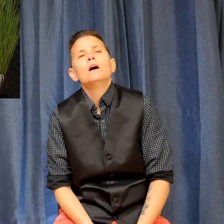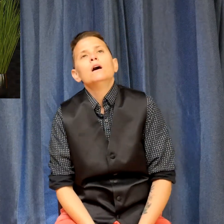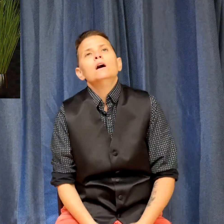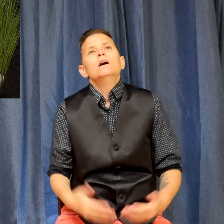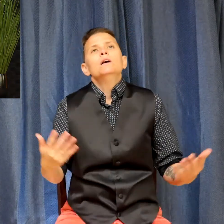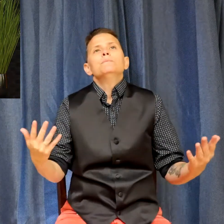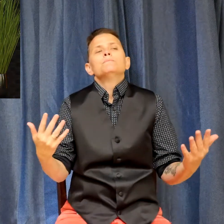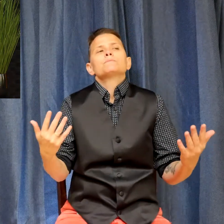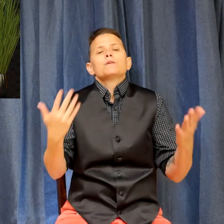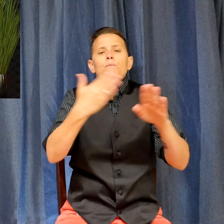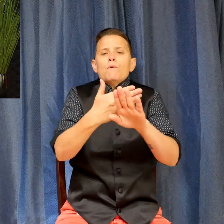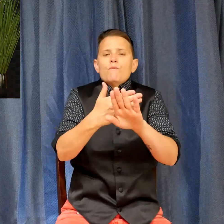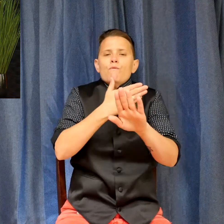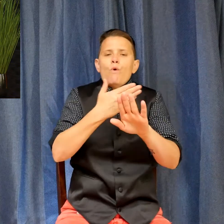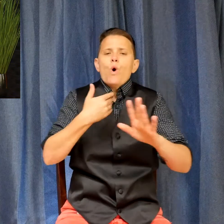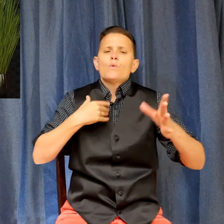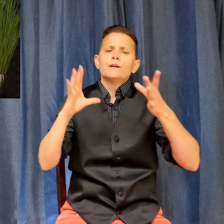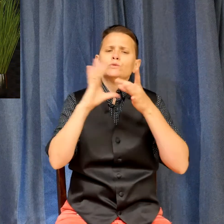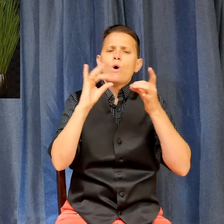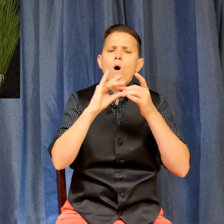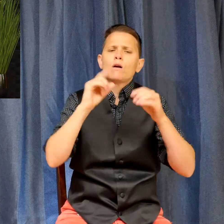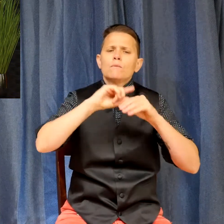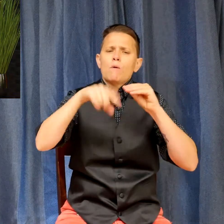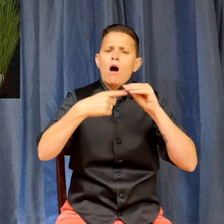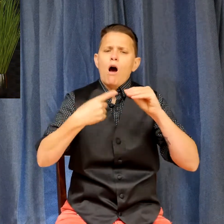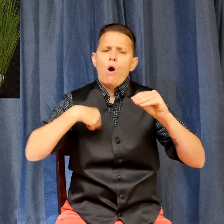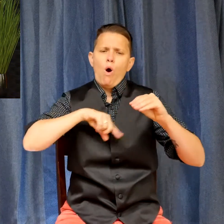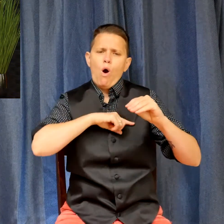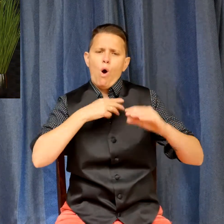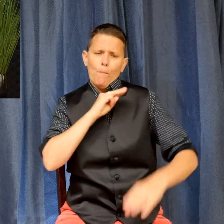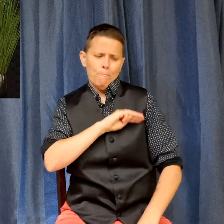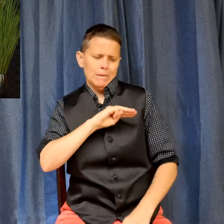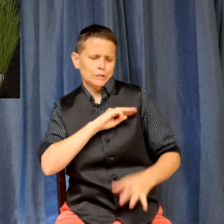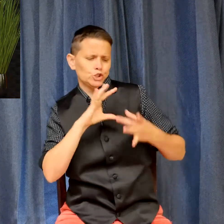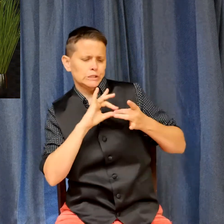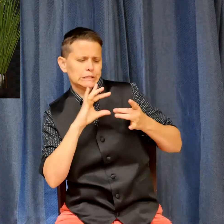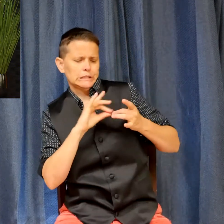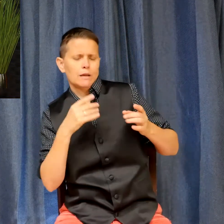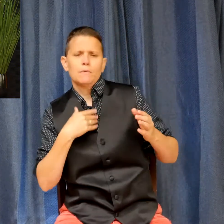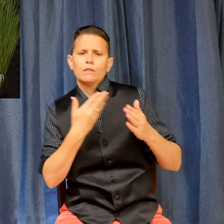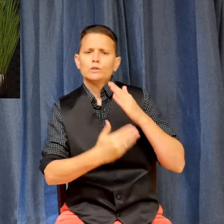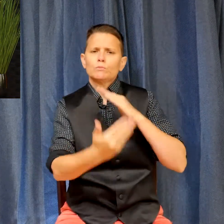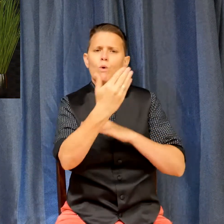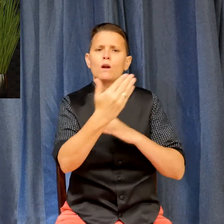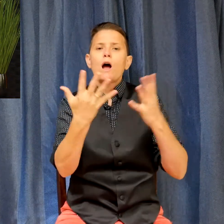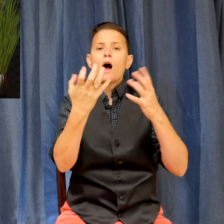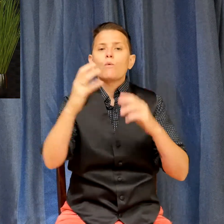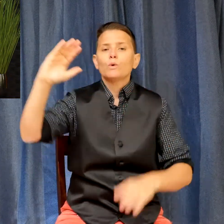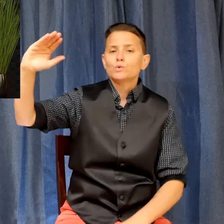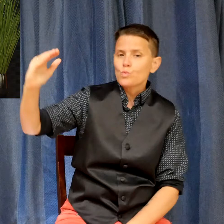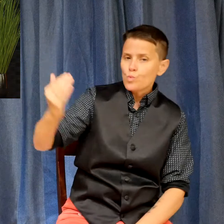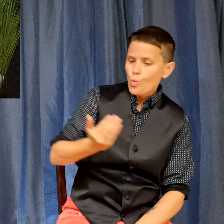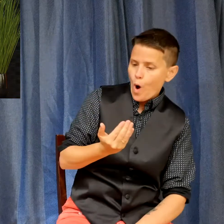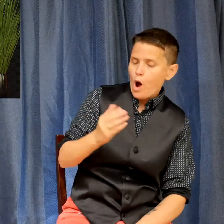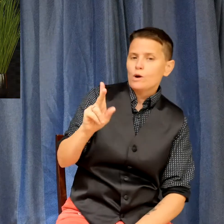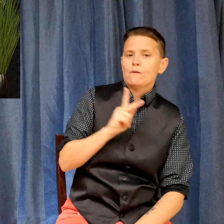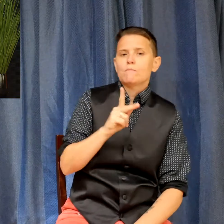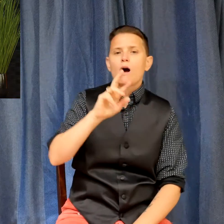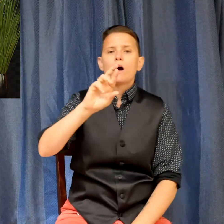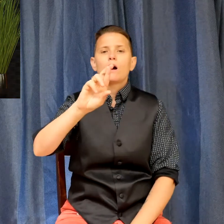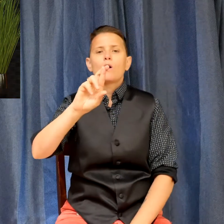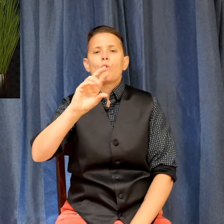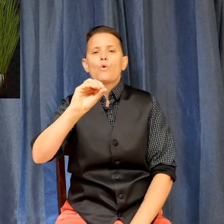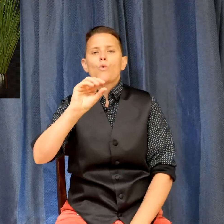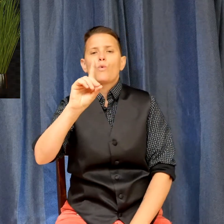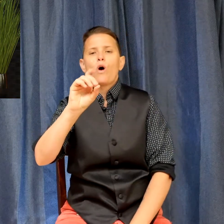And, before we do our mission statement this morning, I want to personally welcome back Roderick.